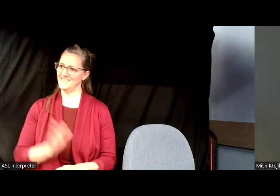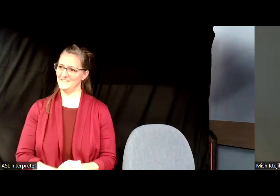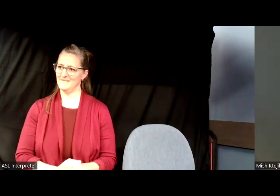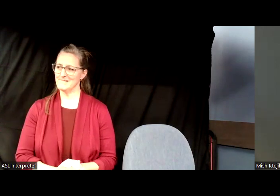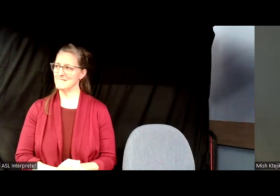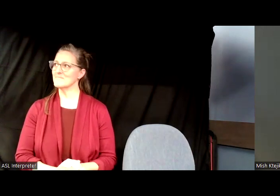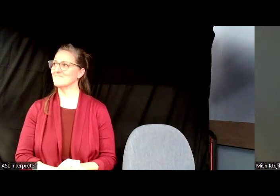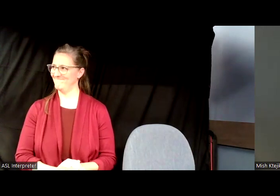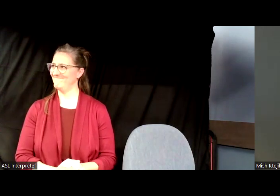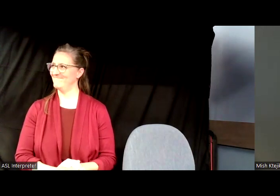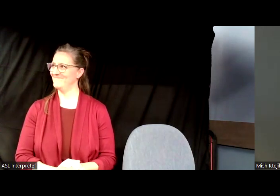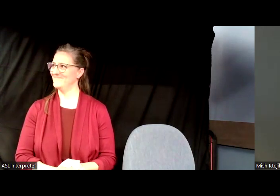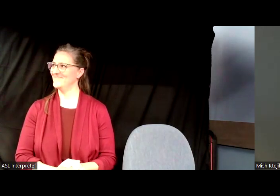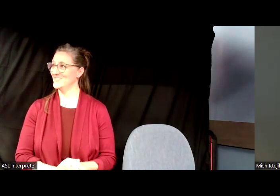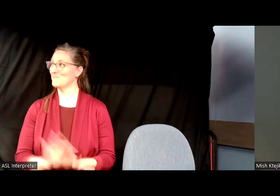possible.